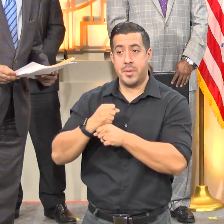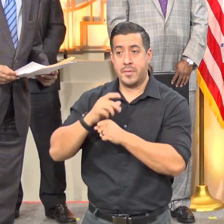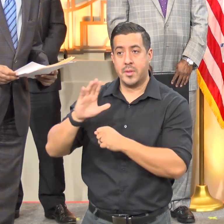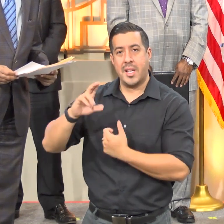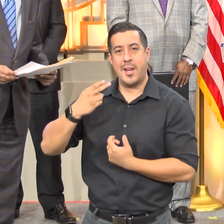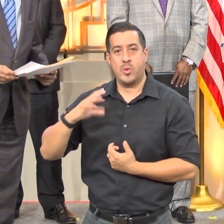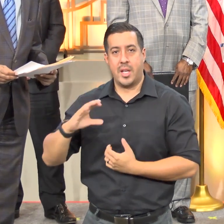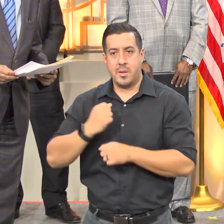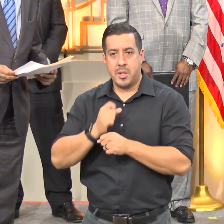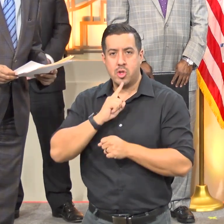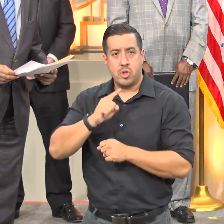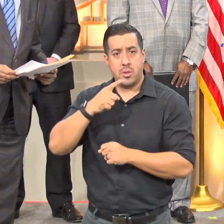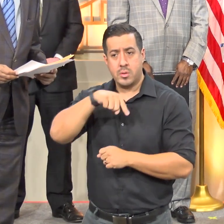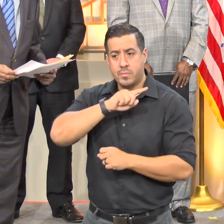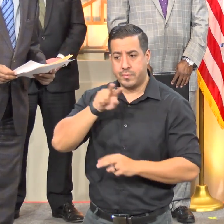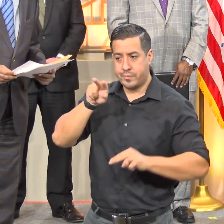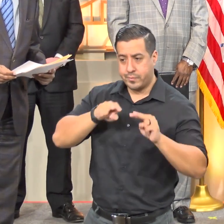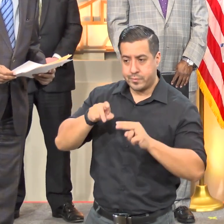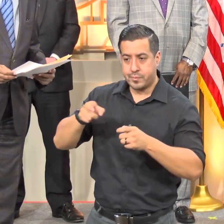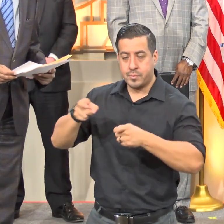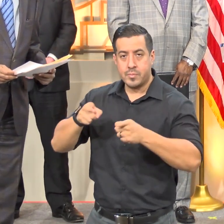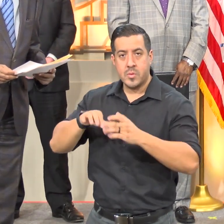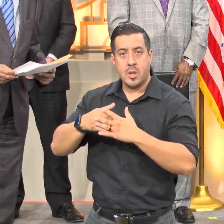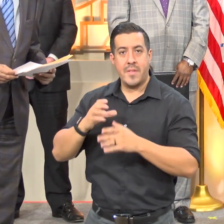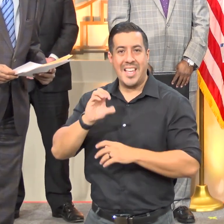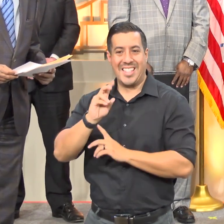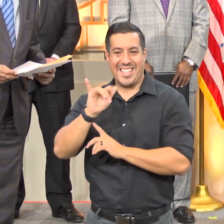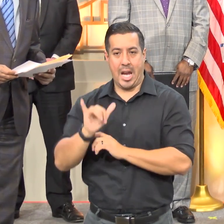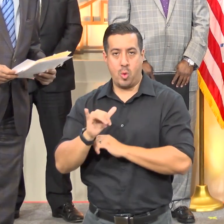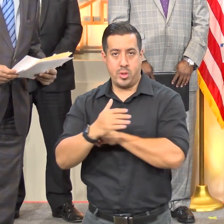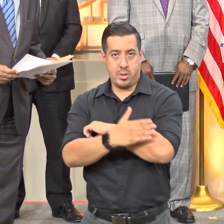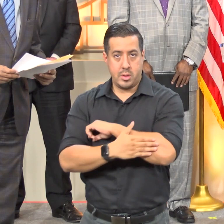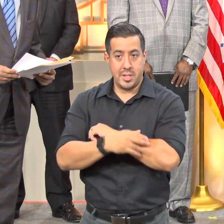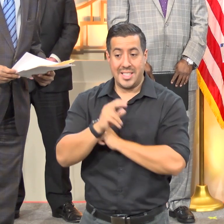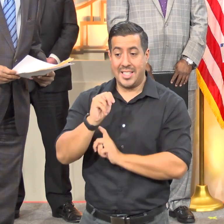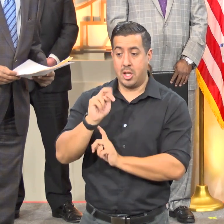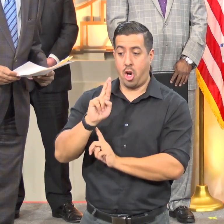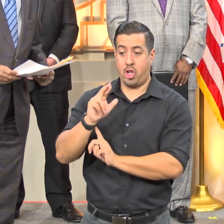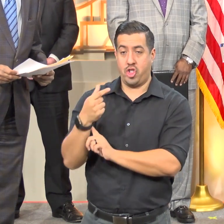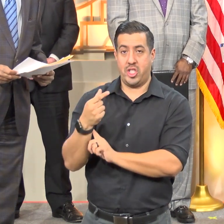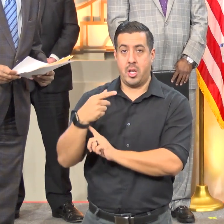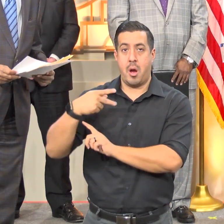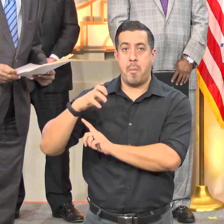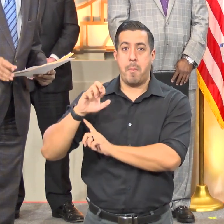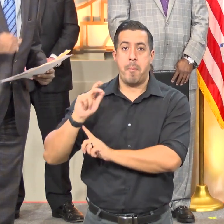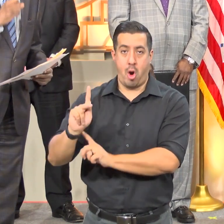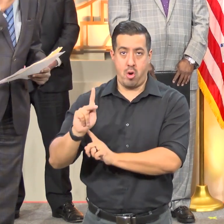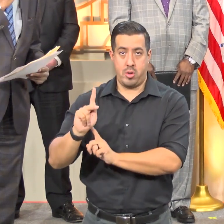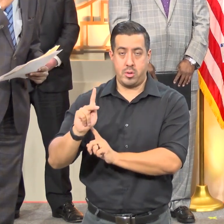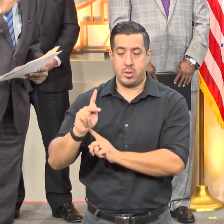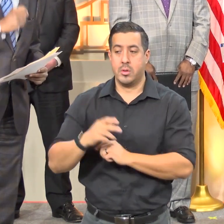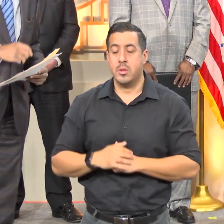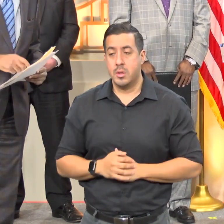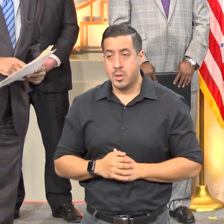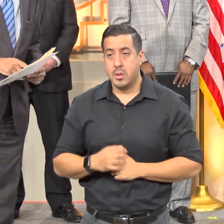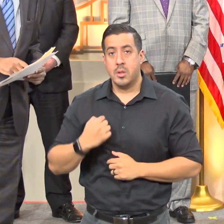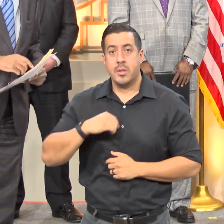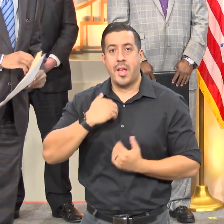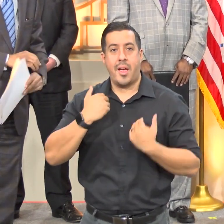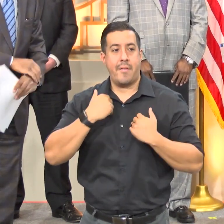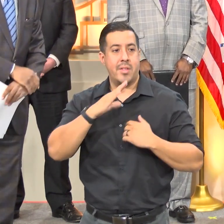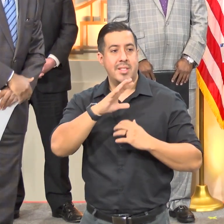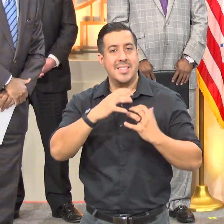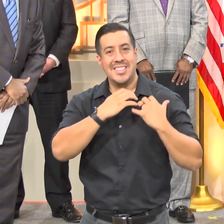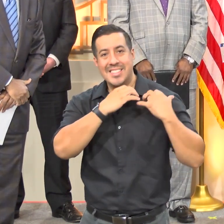to oversee, maintain, manage, and develop county-owned NRG Park and it includes NRG